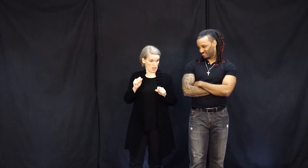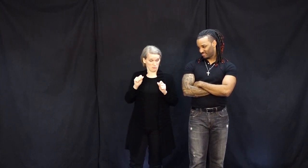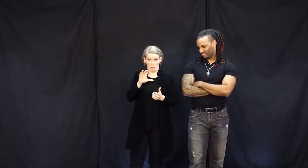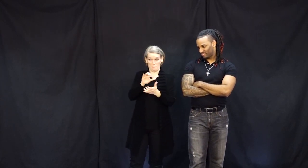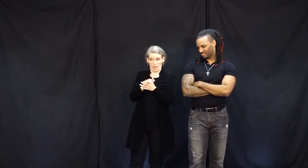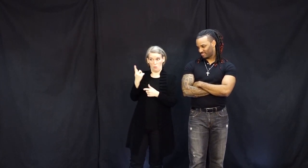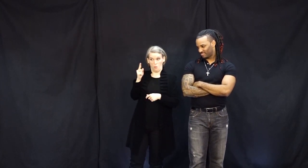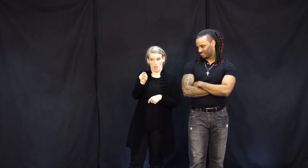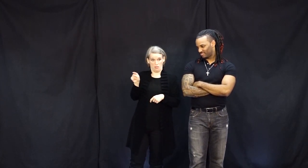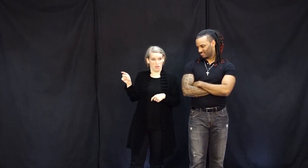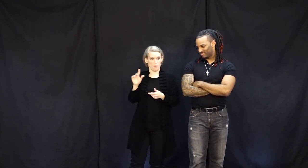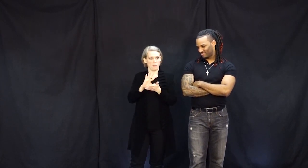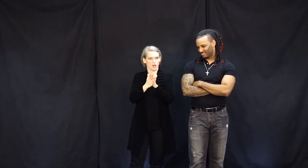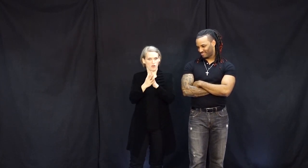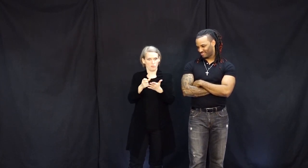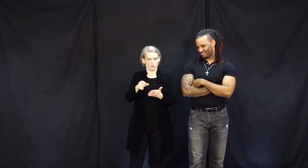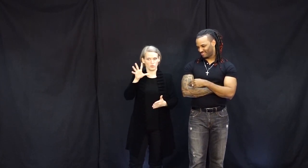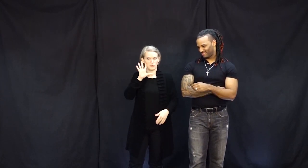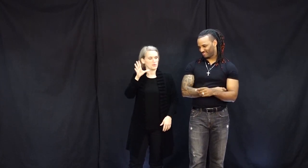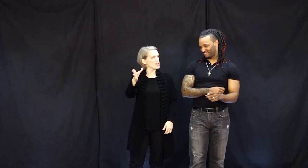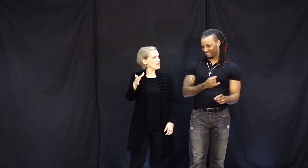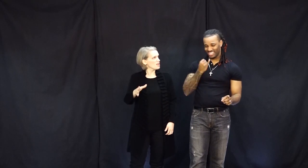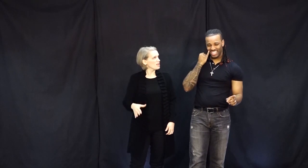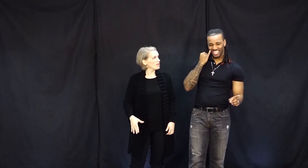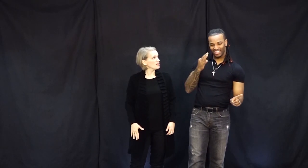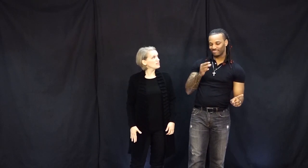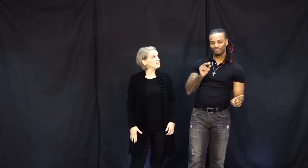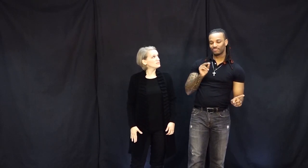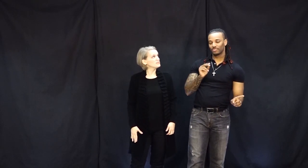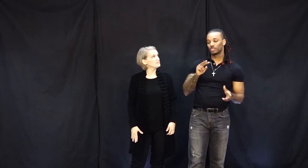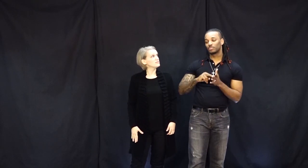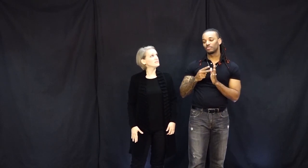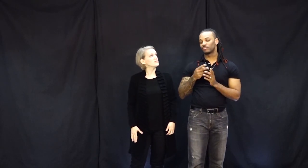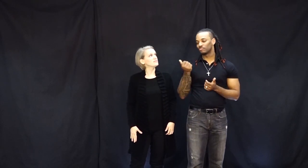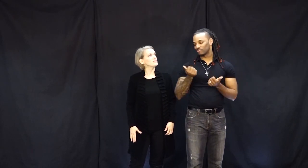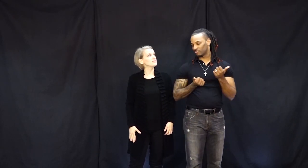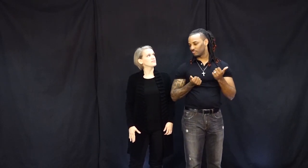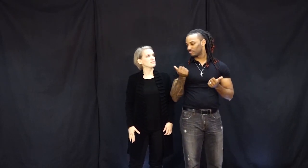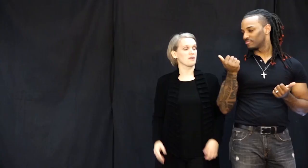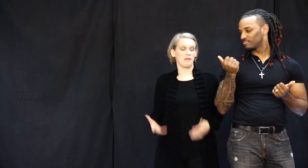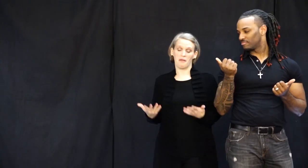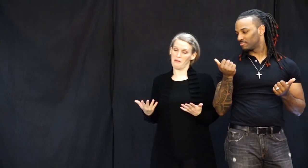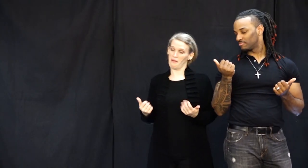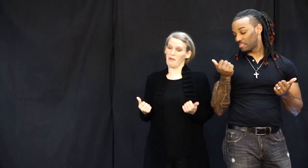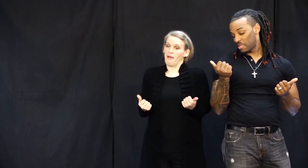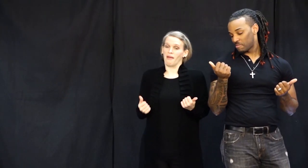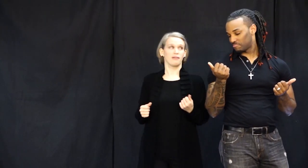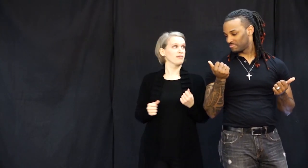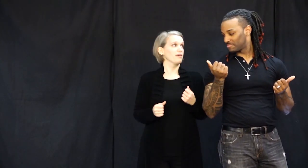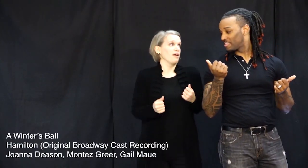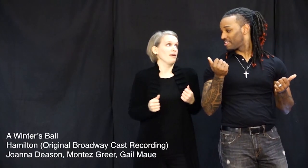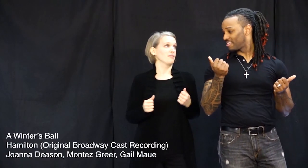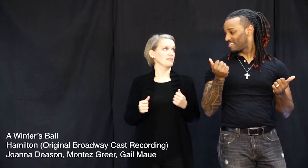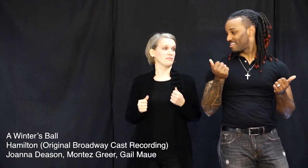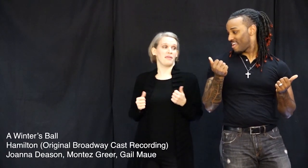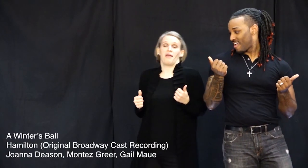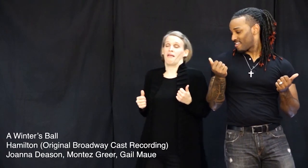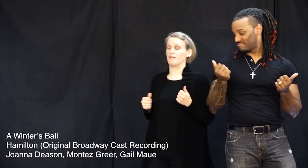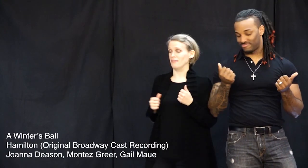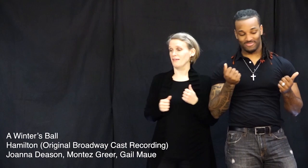sister, you're rich, son. Is it a question of if Burr or which one? Hey, Hey, hey,